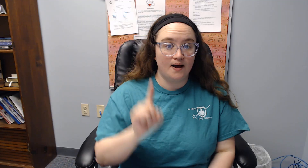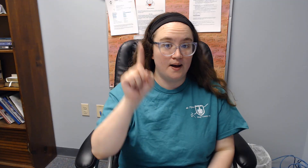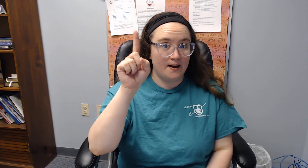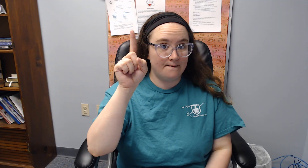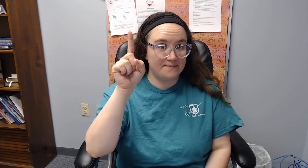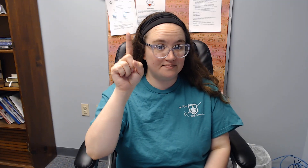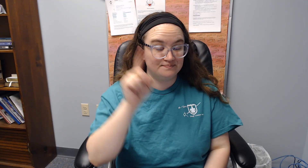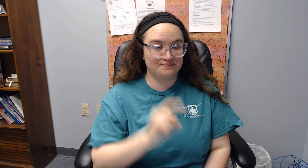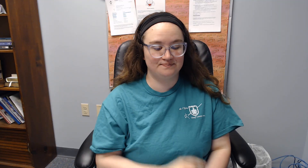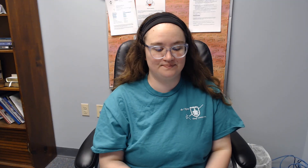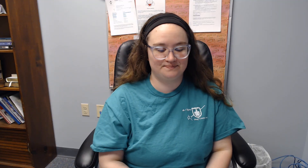up.